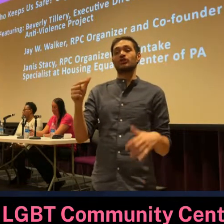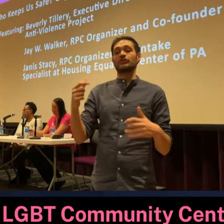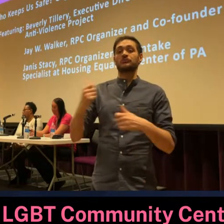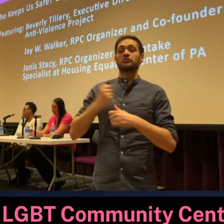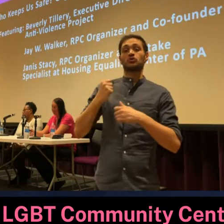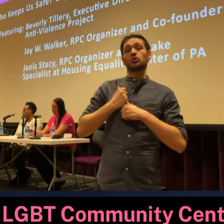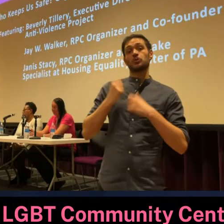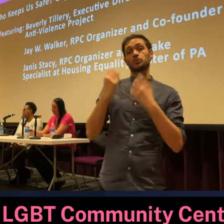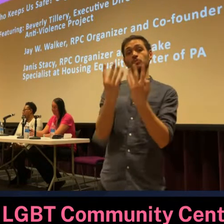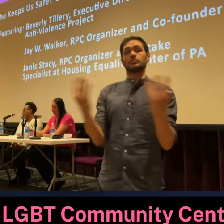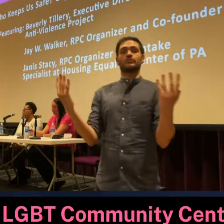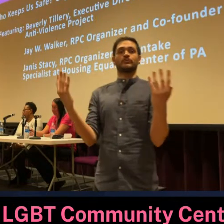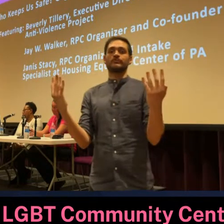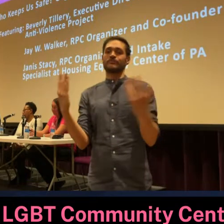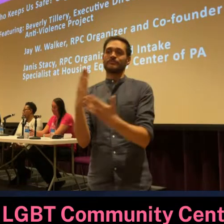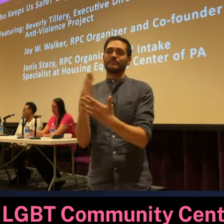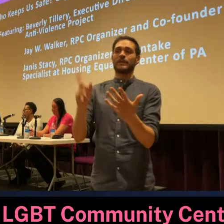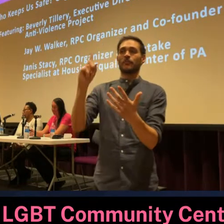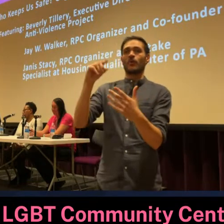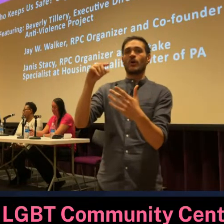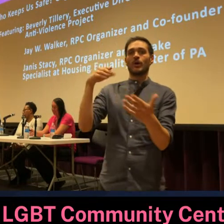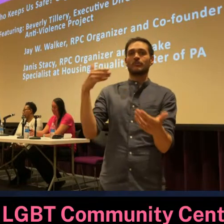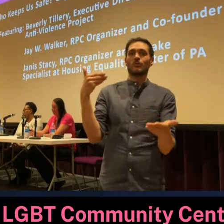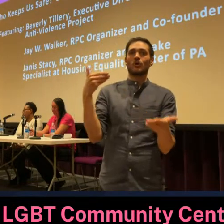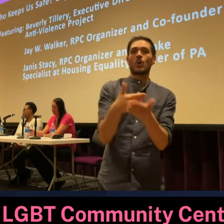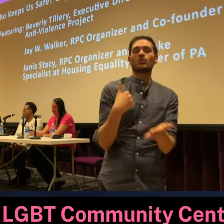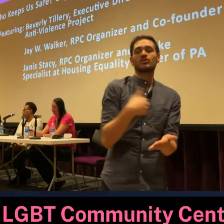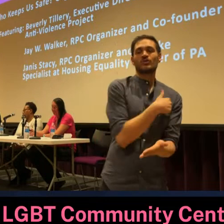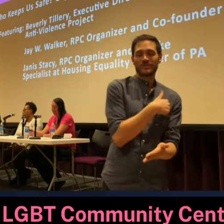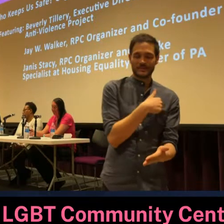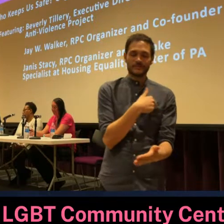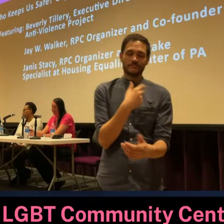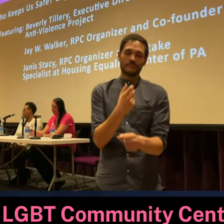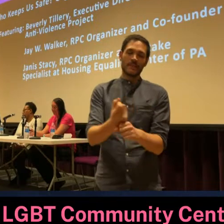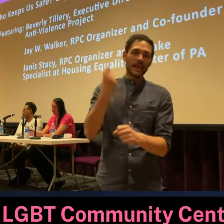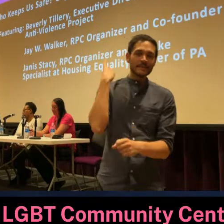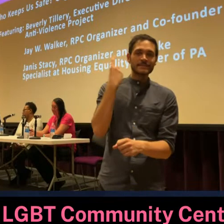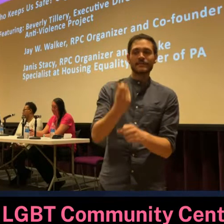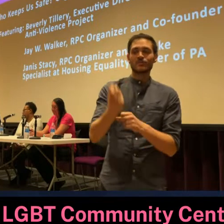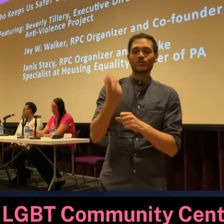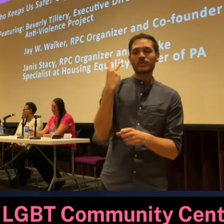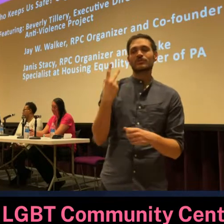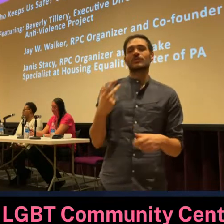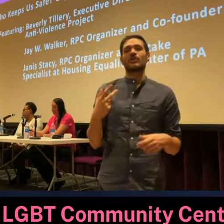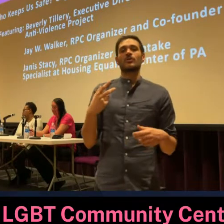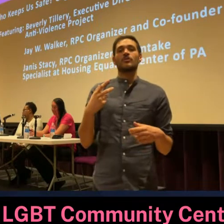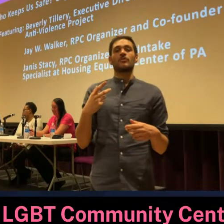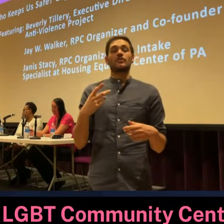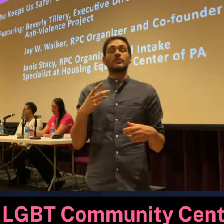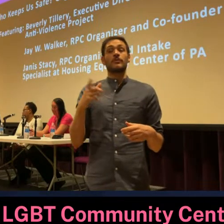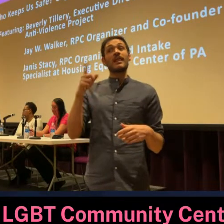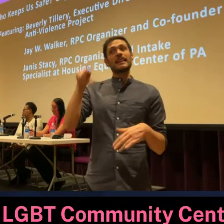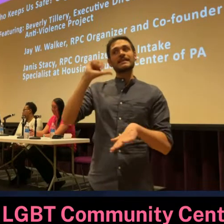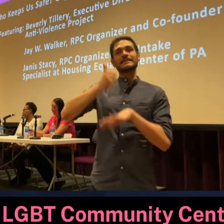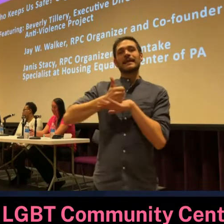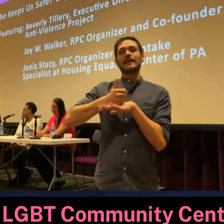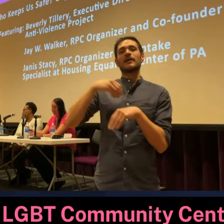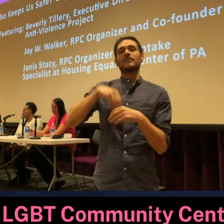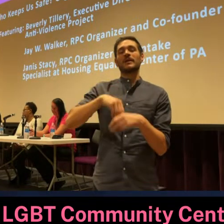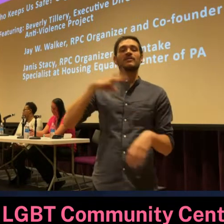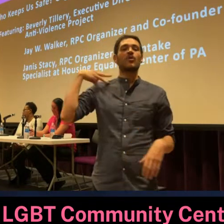our endpoint is. In the last, for 2021, 2022, that was Washington Square Park, and they